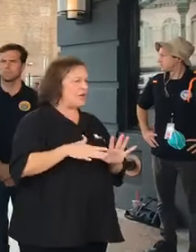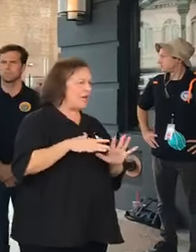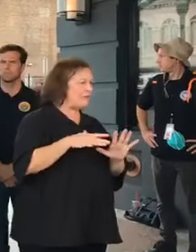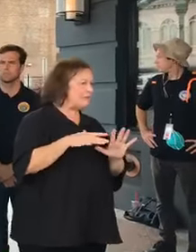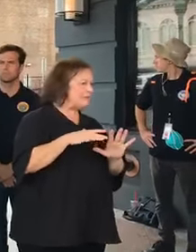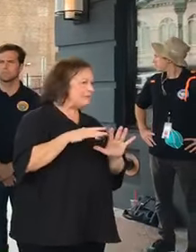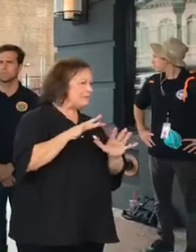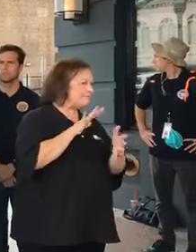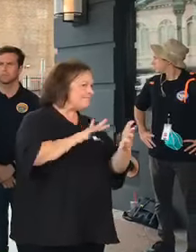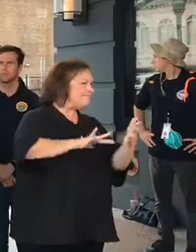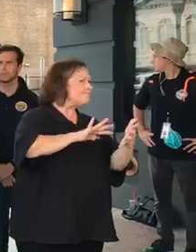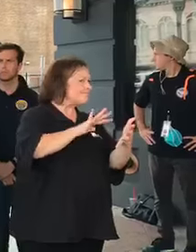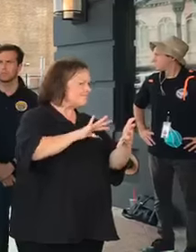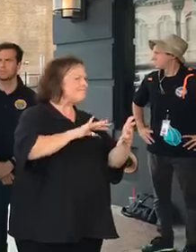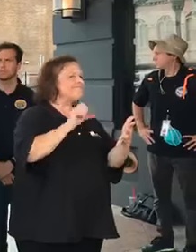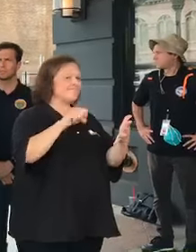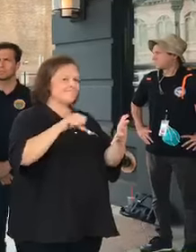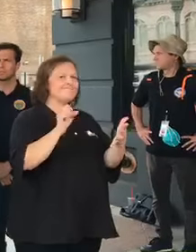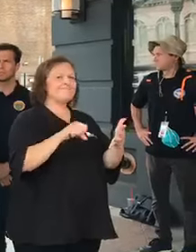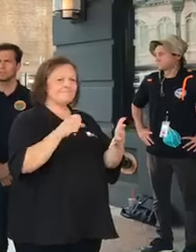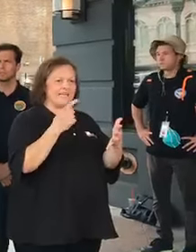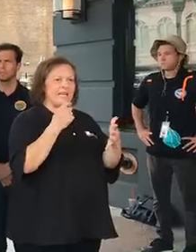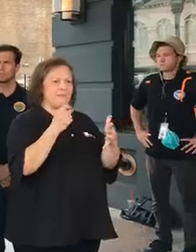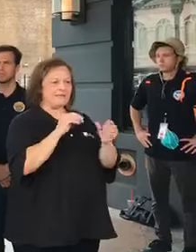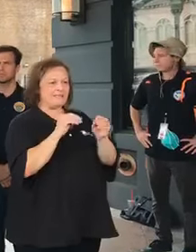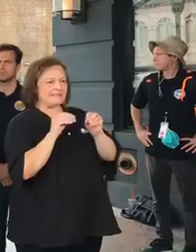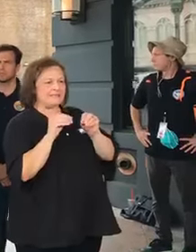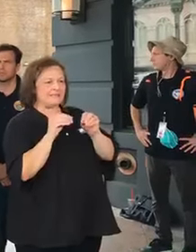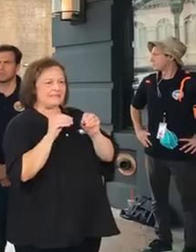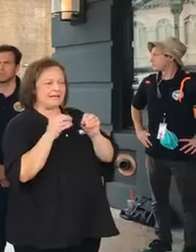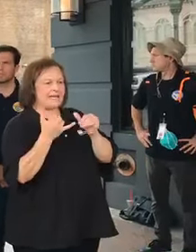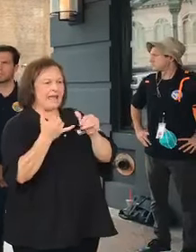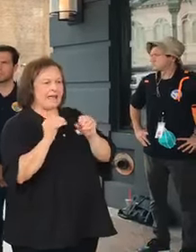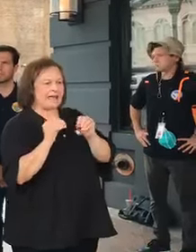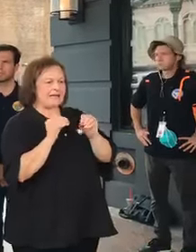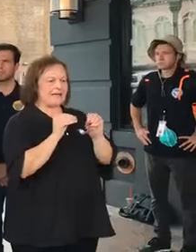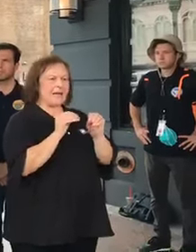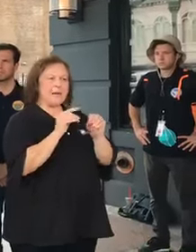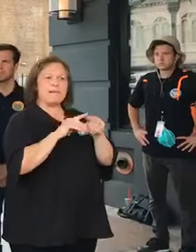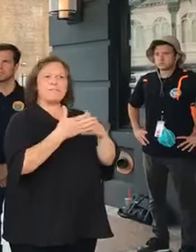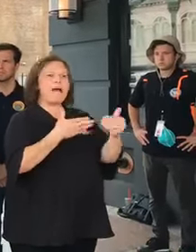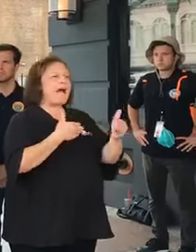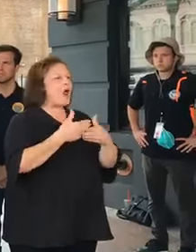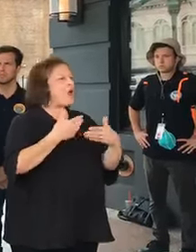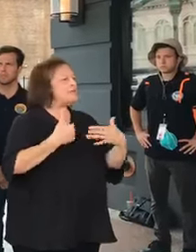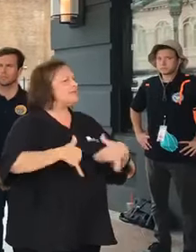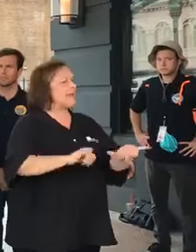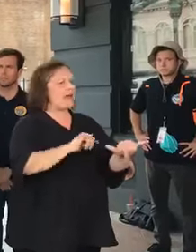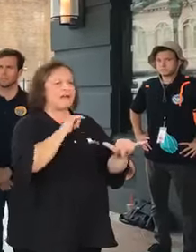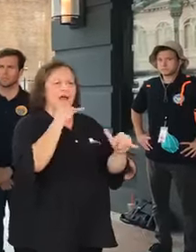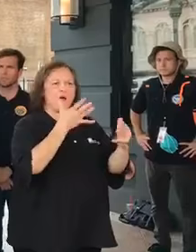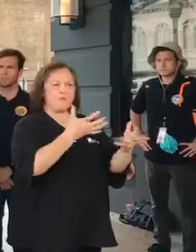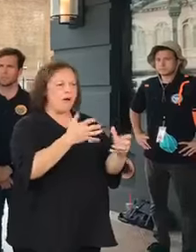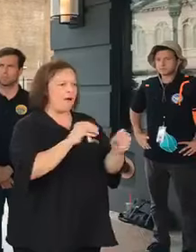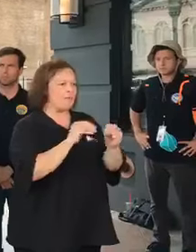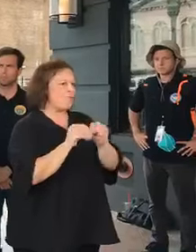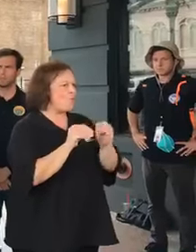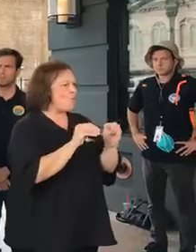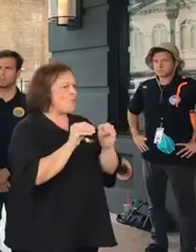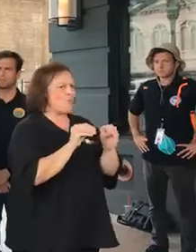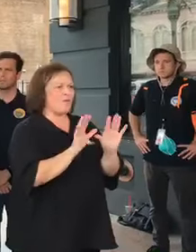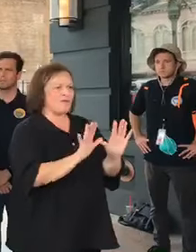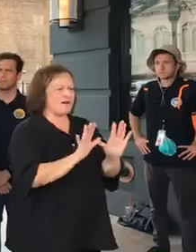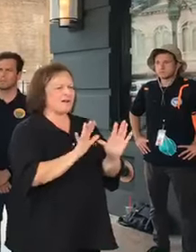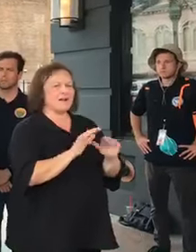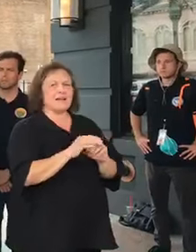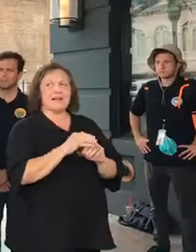it, and it did start to go back the other way. But once again, that's movement we don't want to see. And is the front crane any concern as well, or is The that